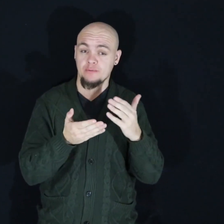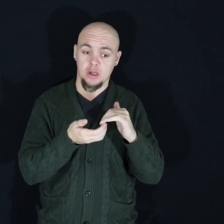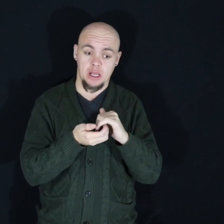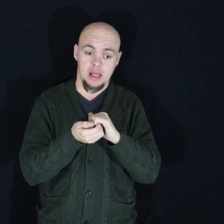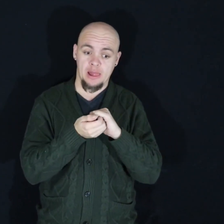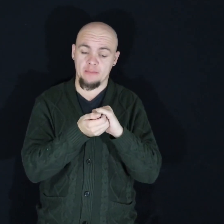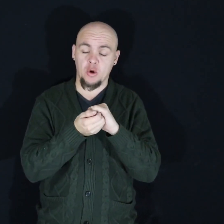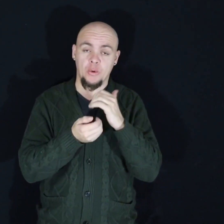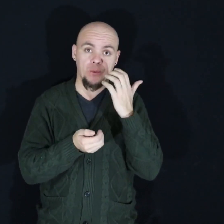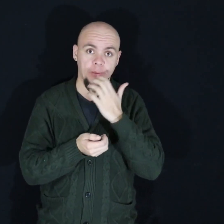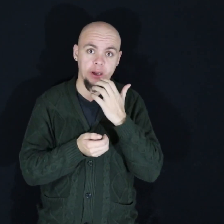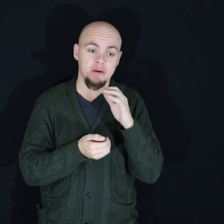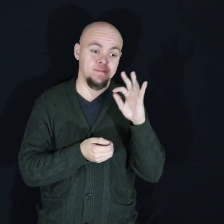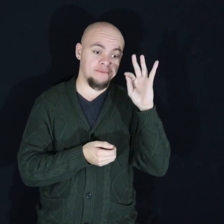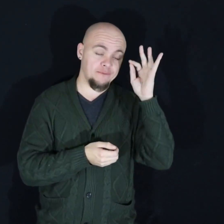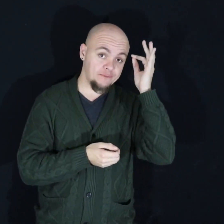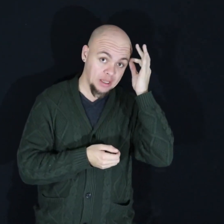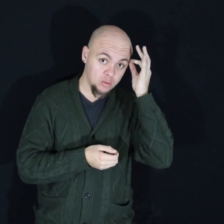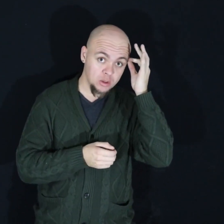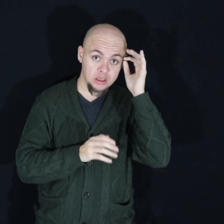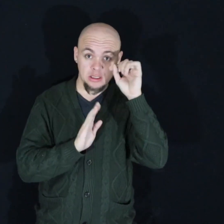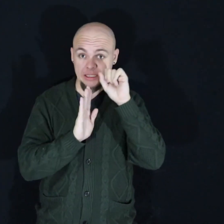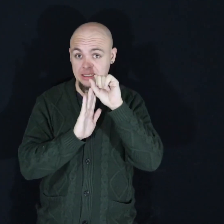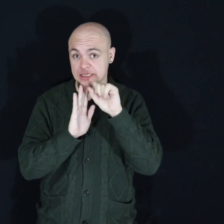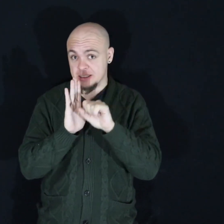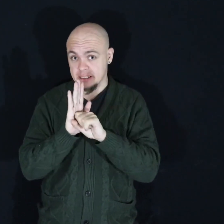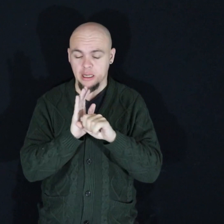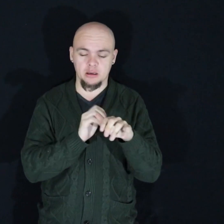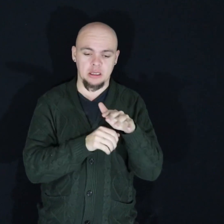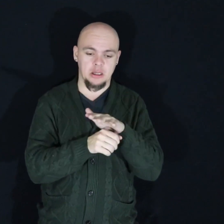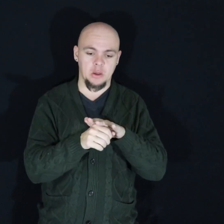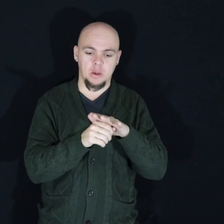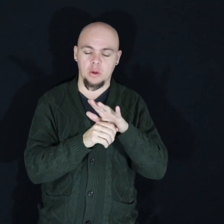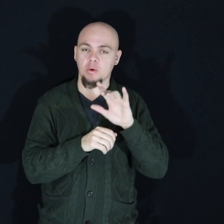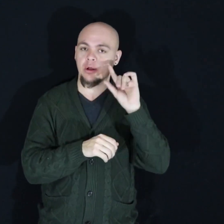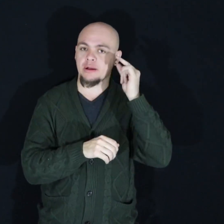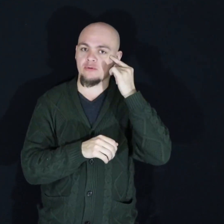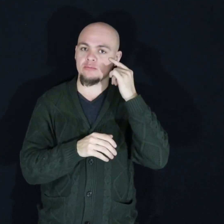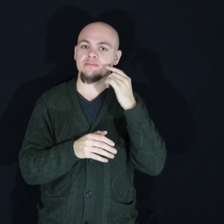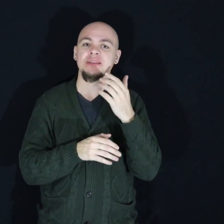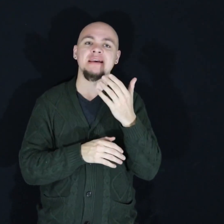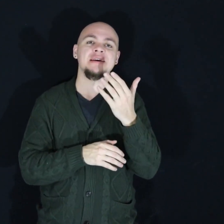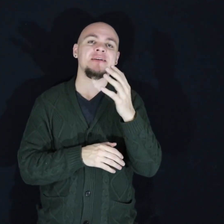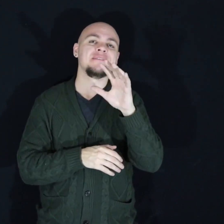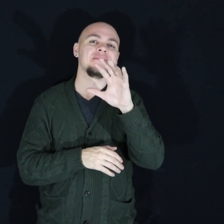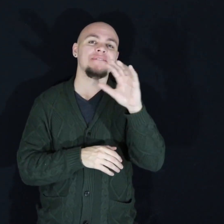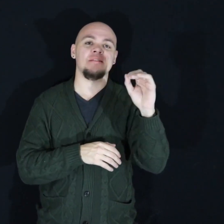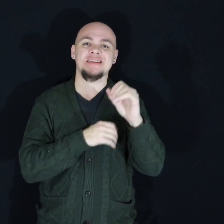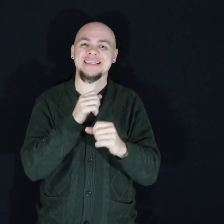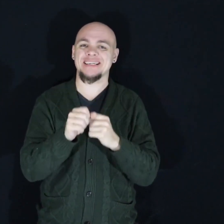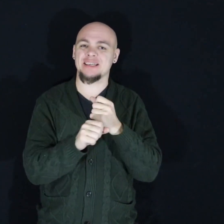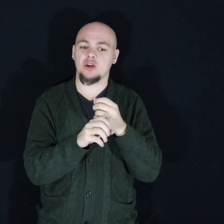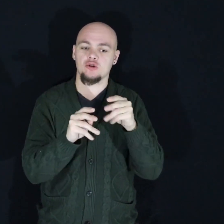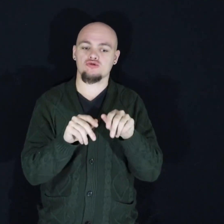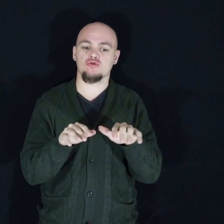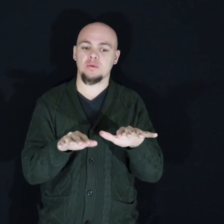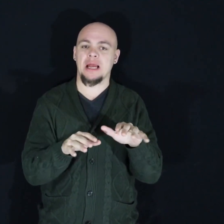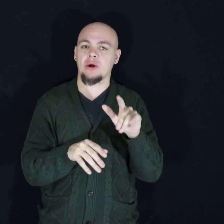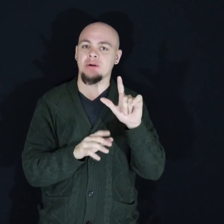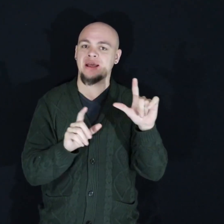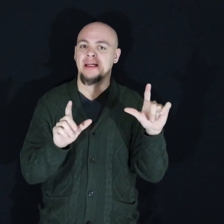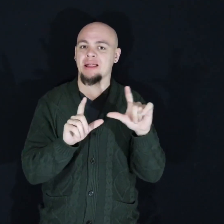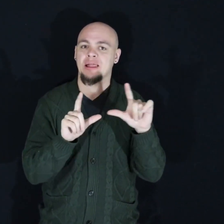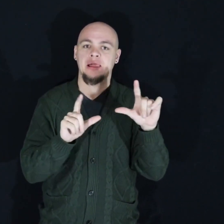collaboration between federal, state, and local governments, signed a 50-year ground lease to hand over